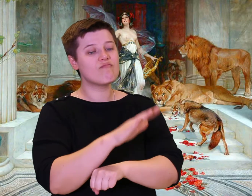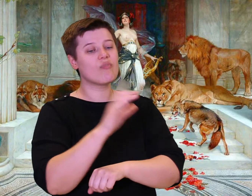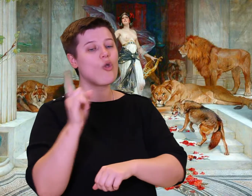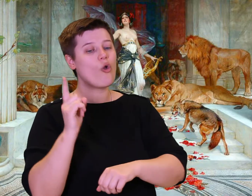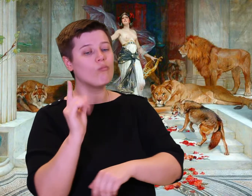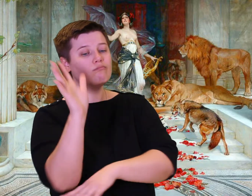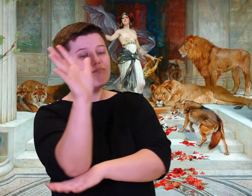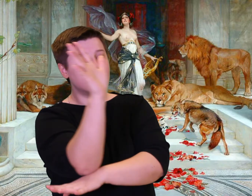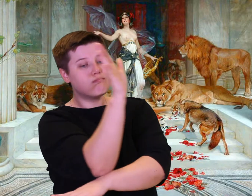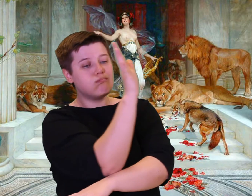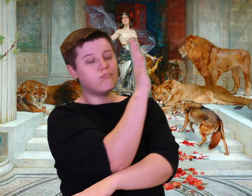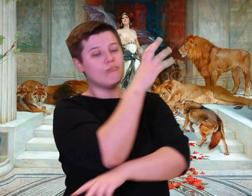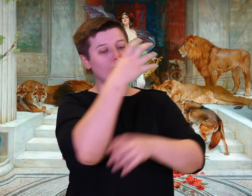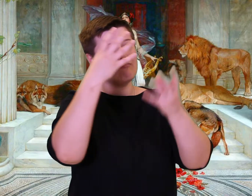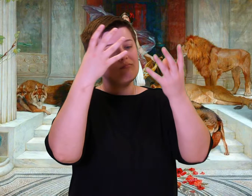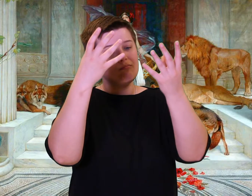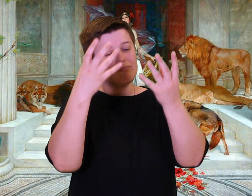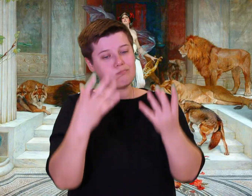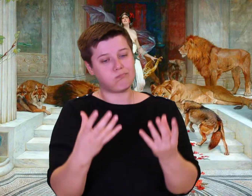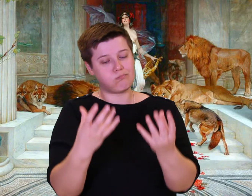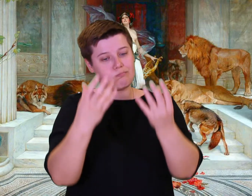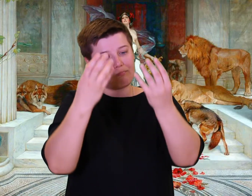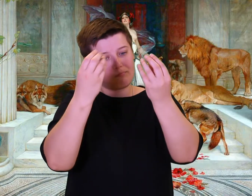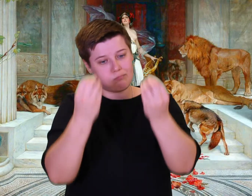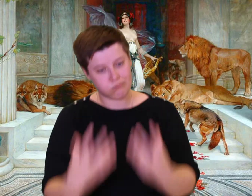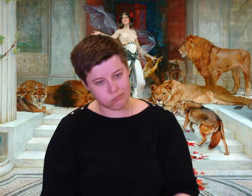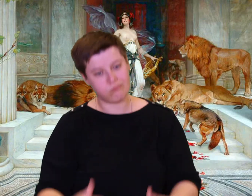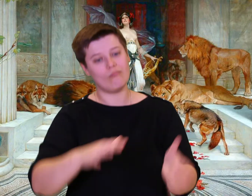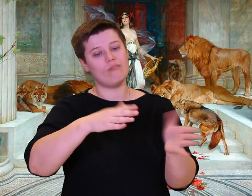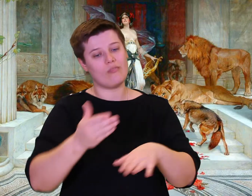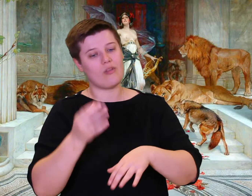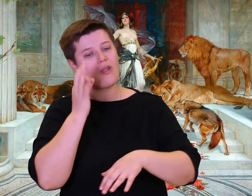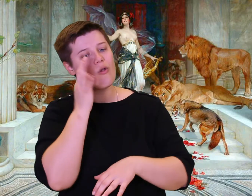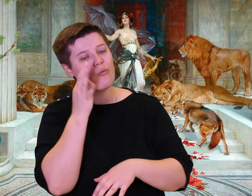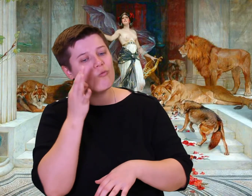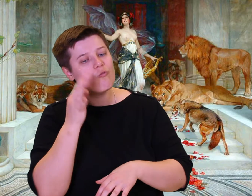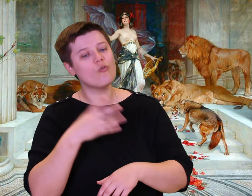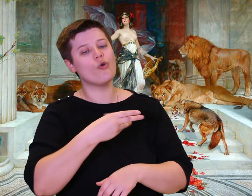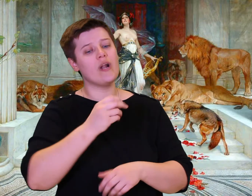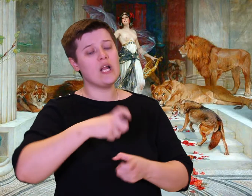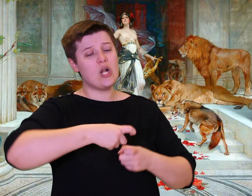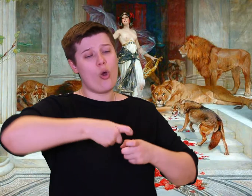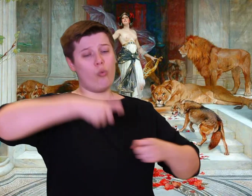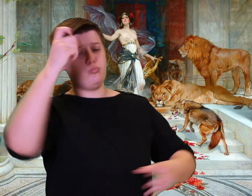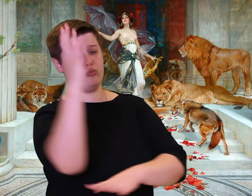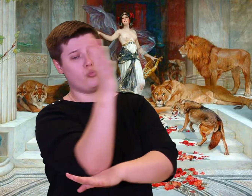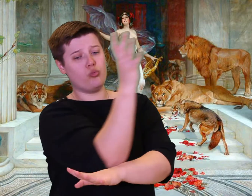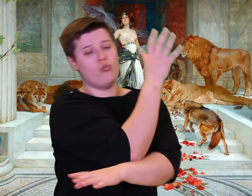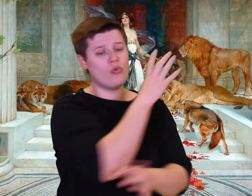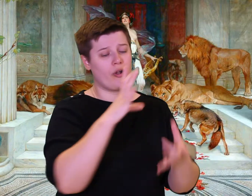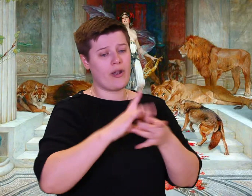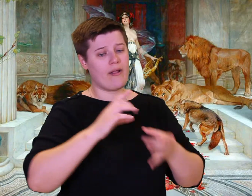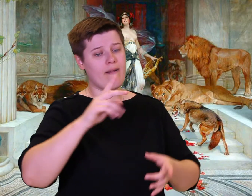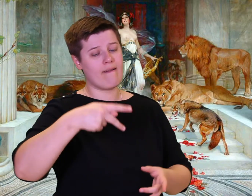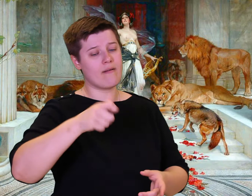That broke my heart, and sitting on the bed I wept, and lost all will to live and see the shining sun.